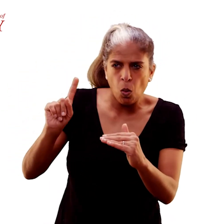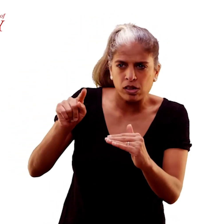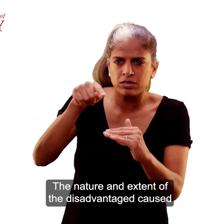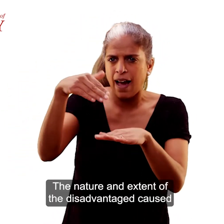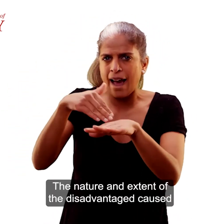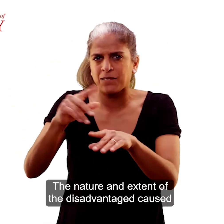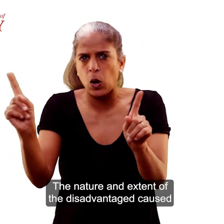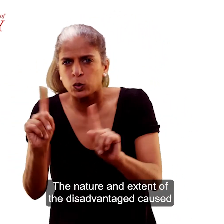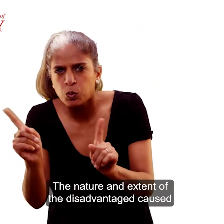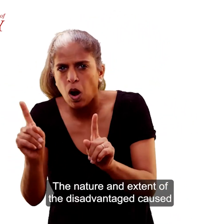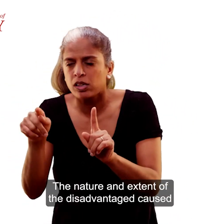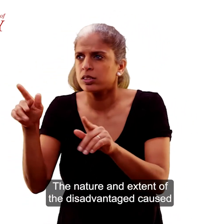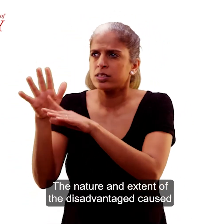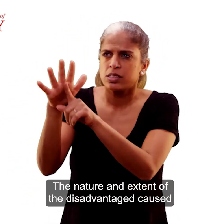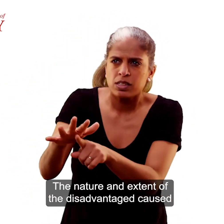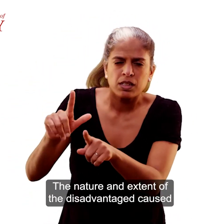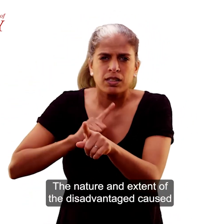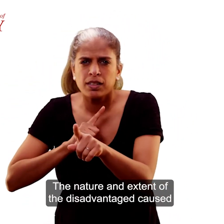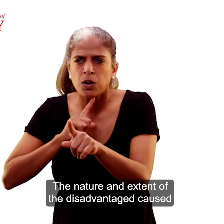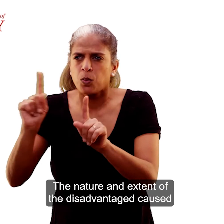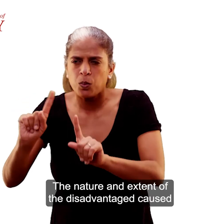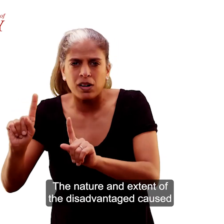the nature and extent of the disadvantage caused,